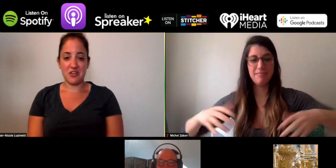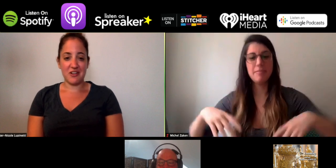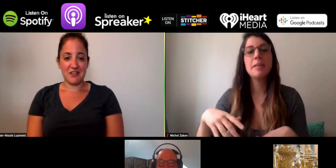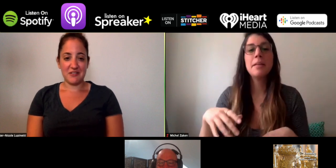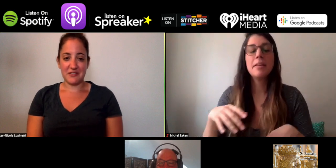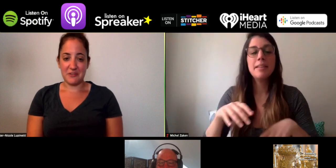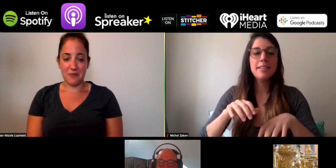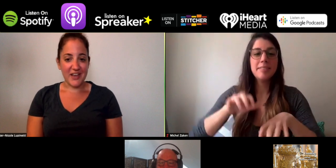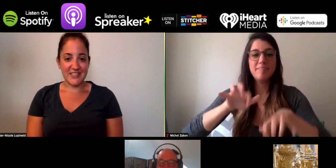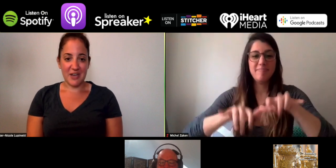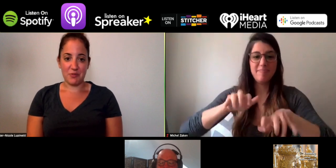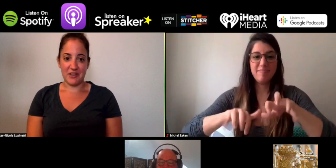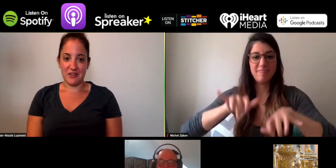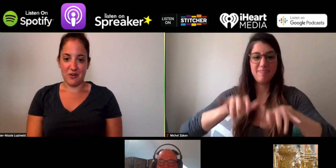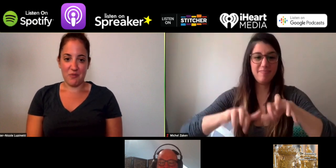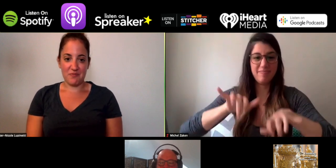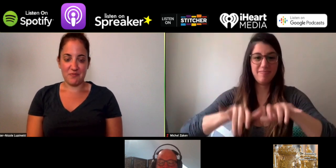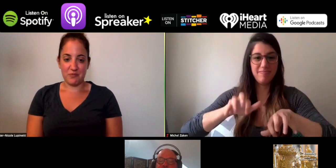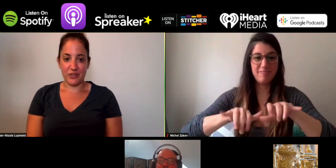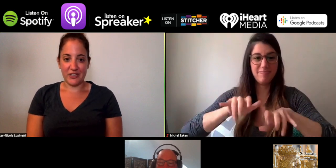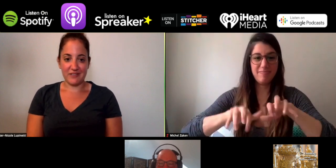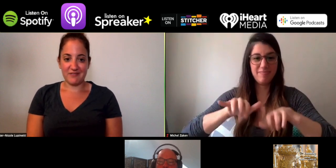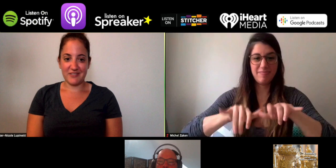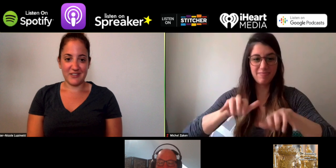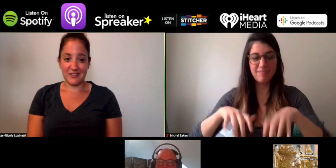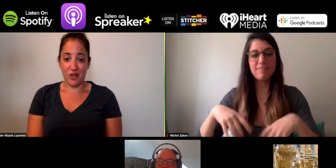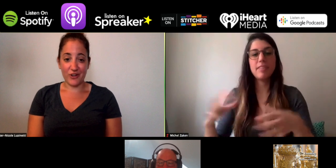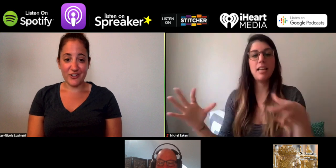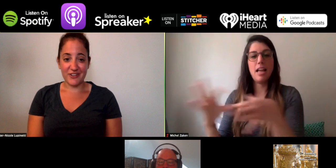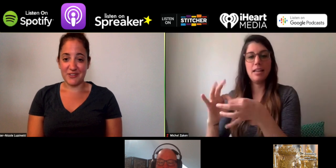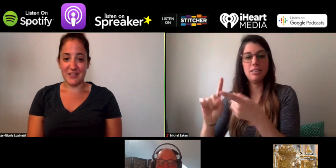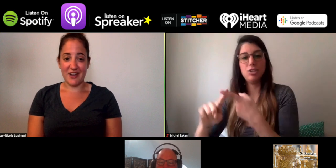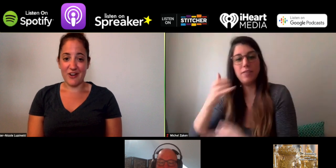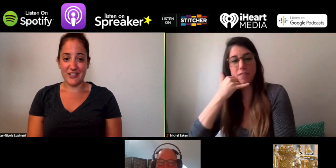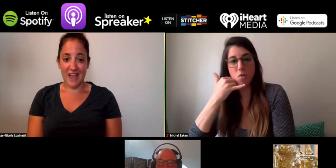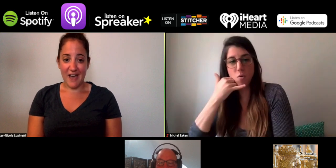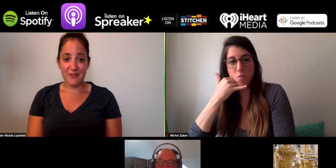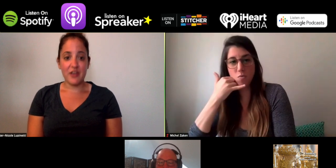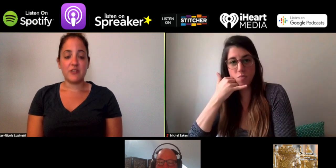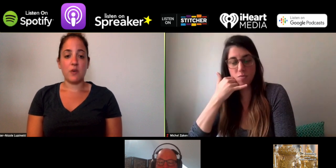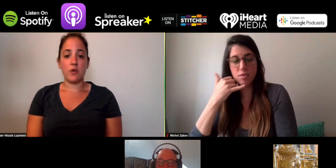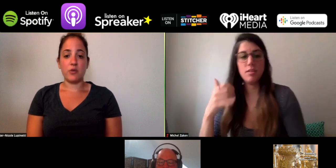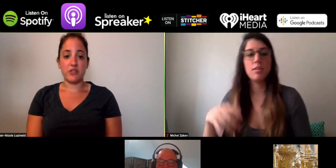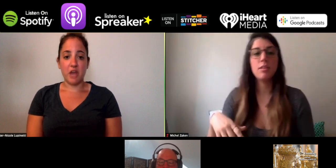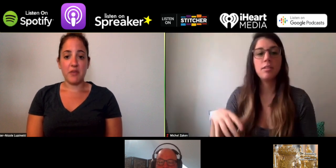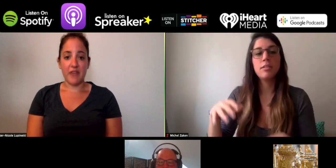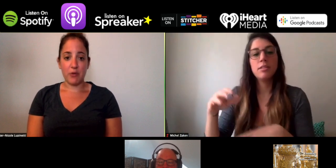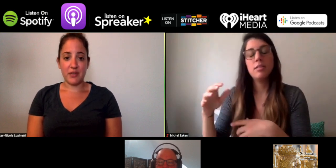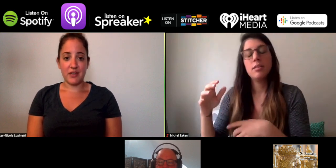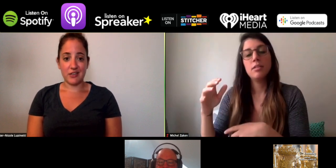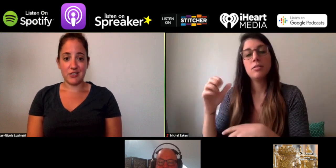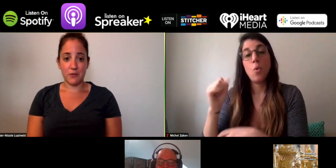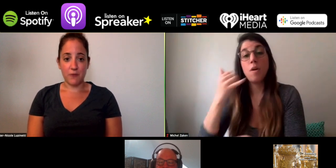huge device that would be, you know, really cluttered. It would be hard to have. So you would type and